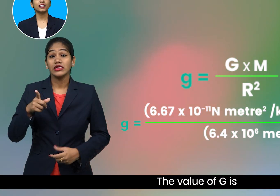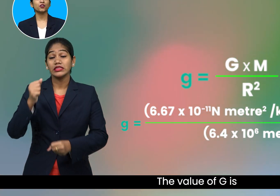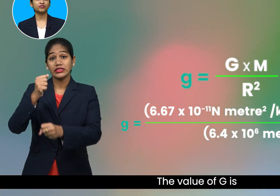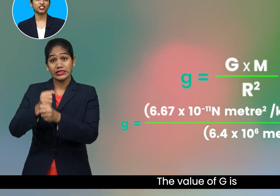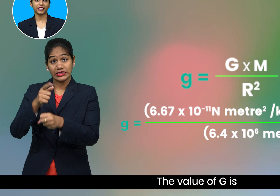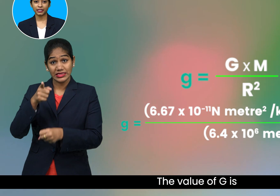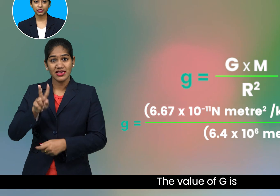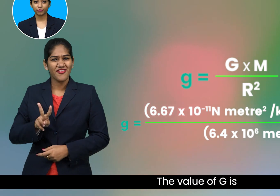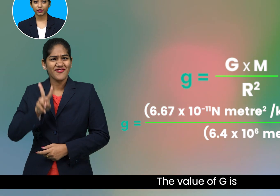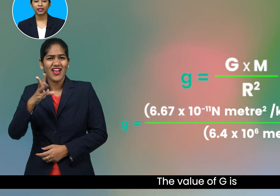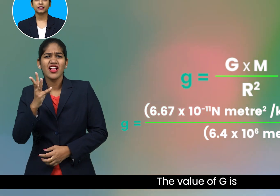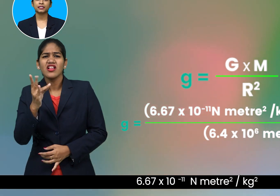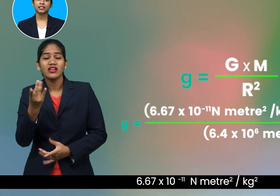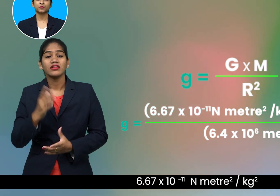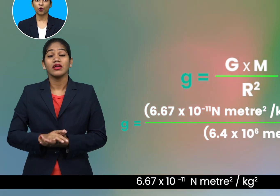The value of G is